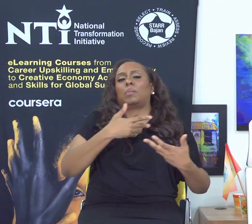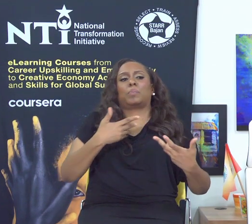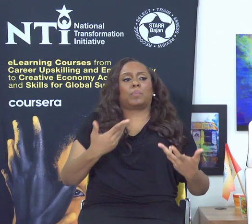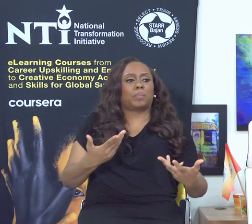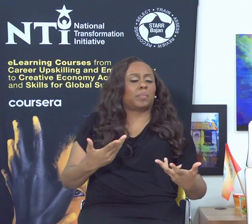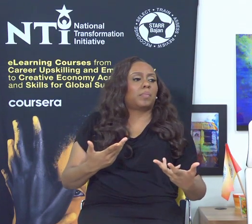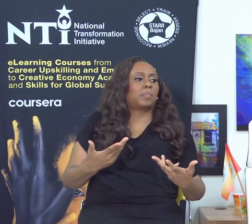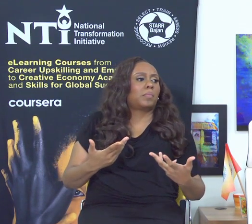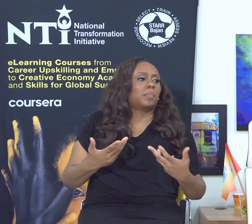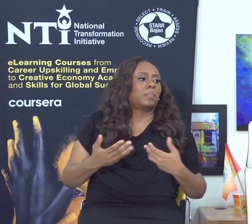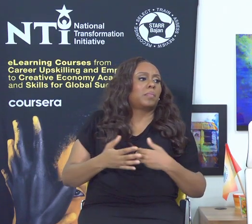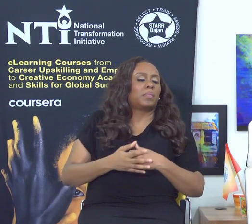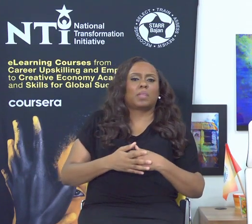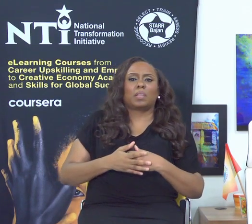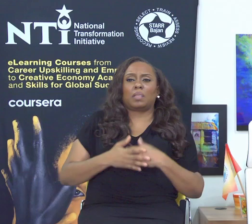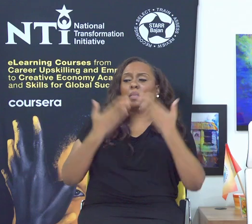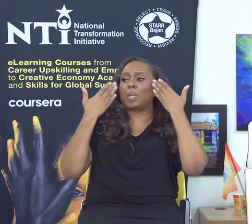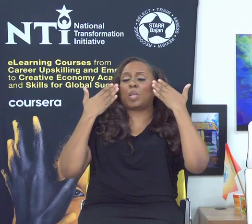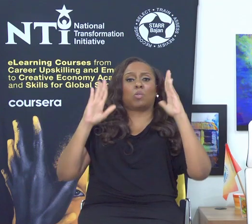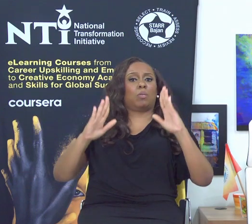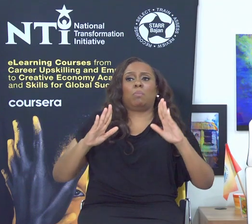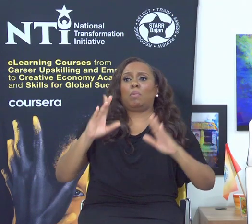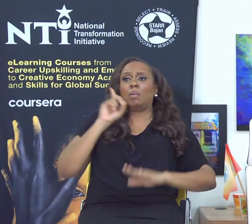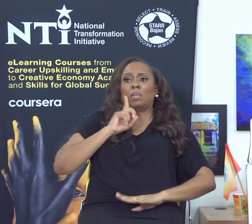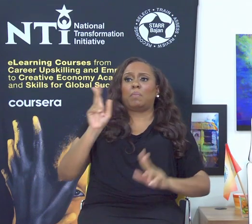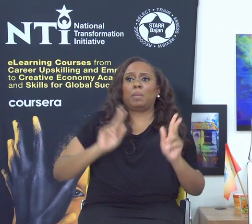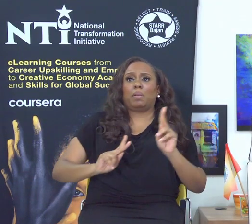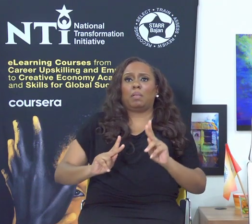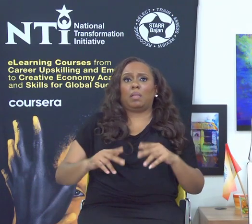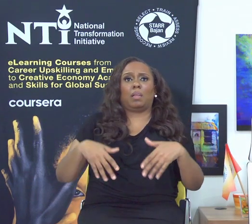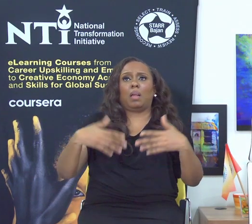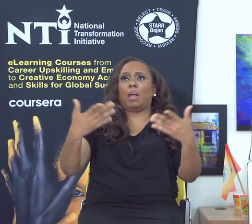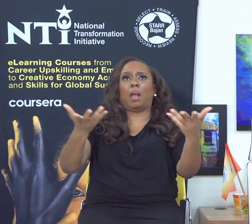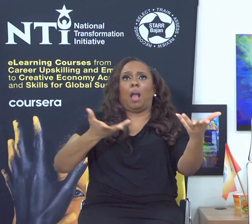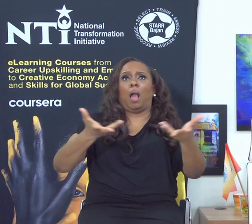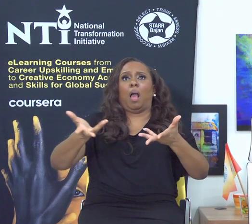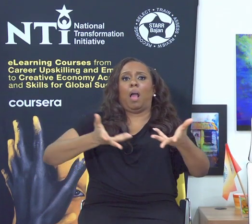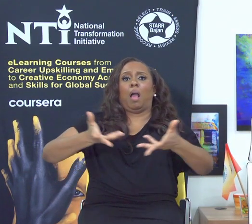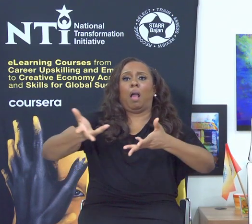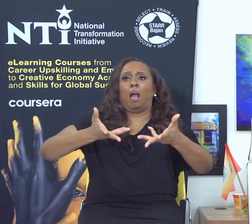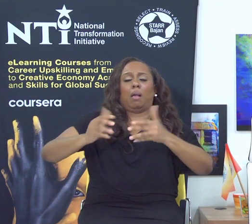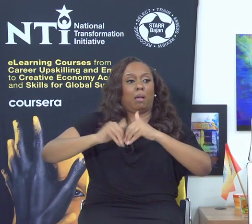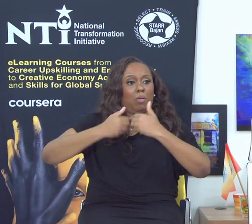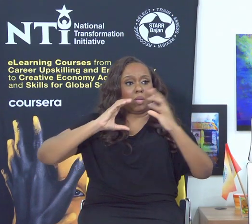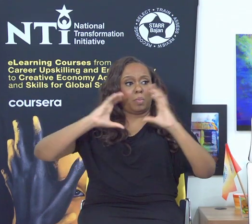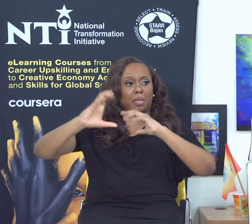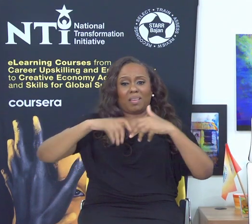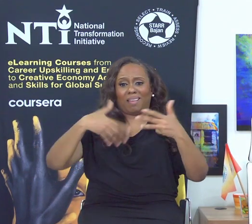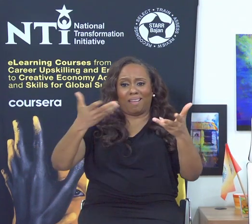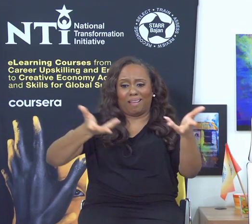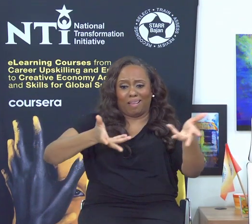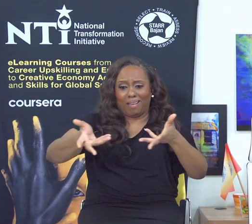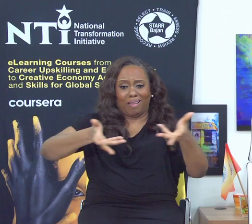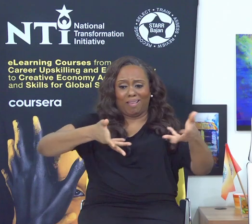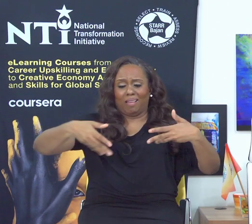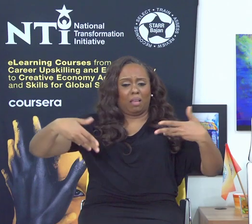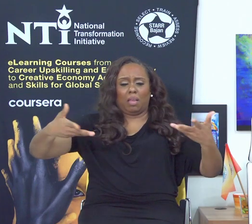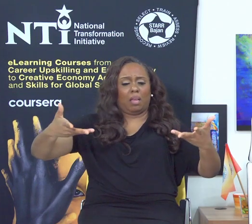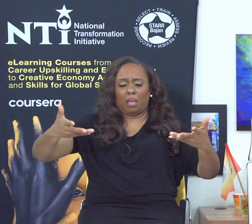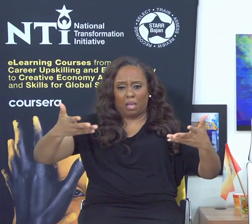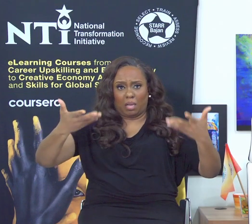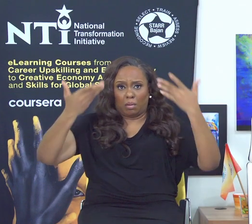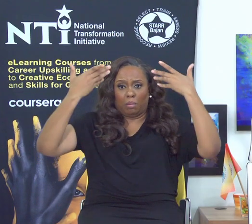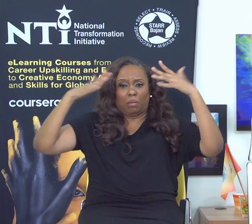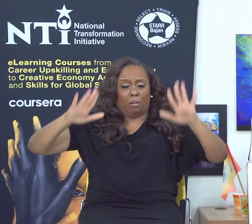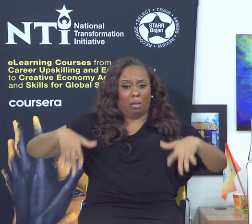wasn't exposed to deaf person. And she wasn't understanding how to communicate the deaf person. So